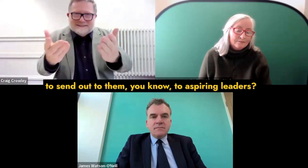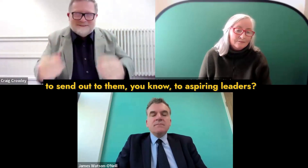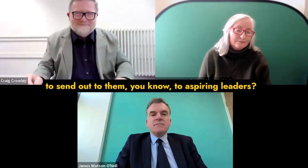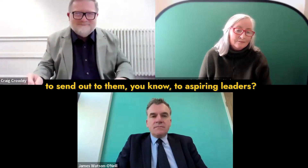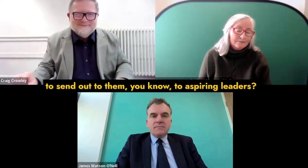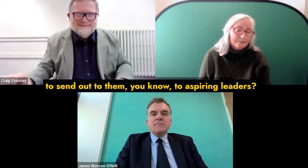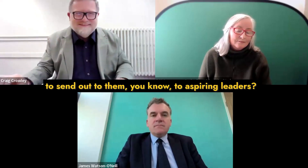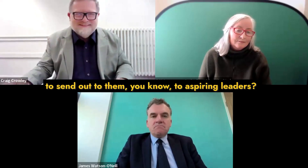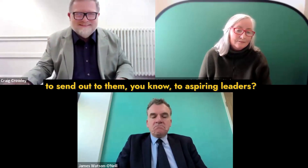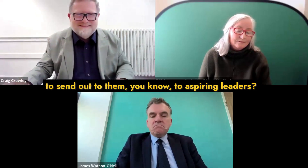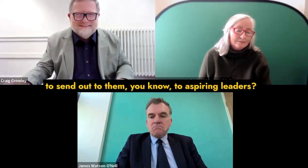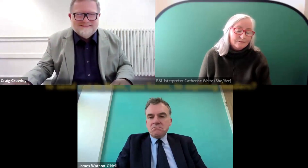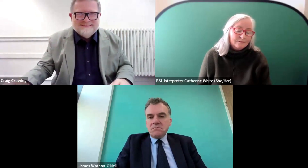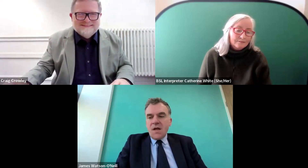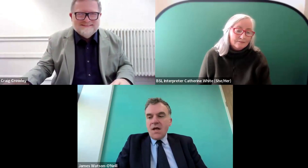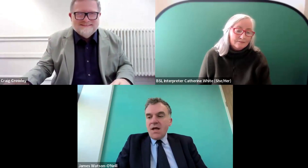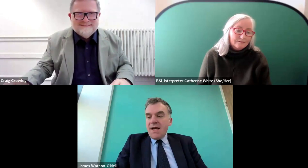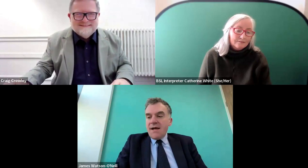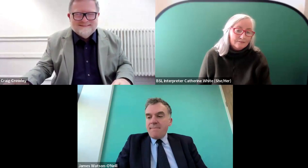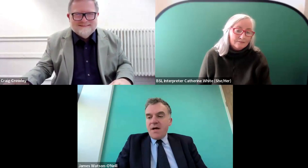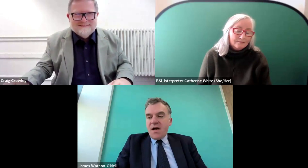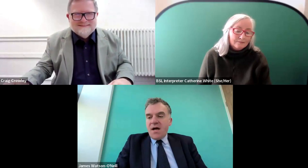to aspiring leaders?